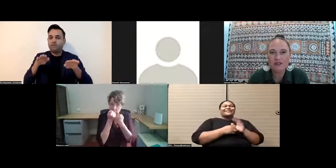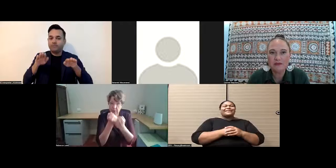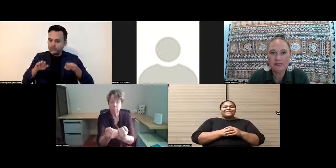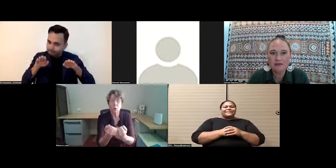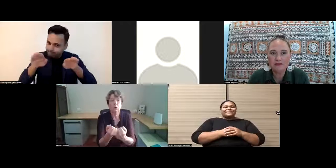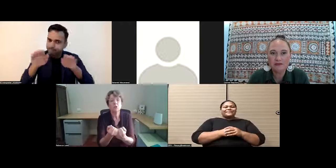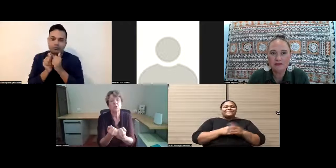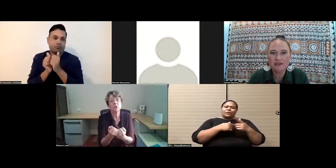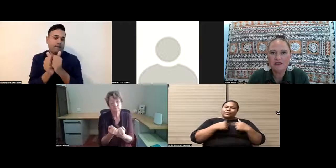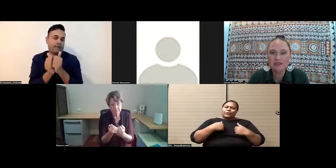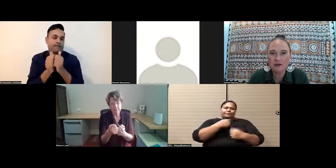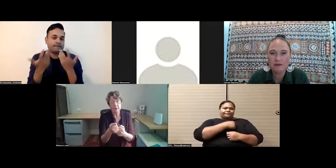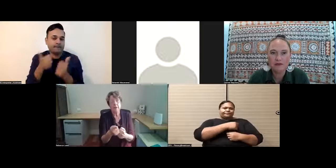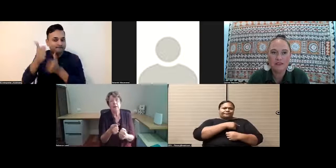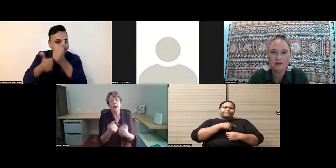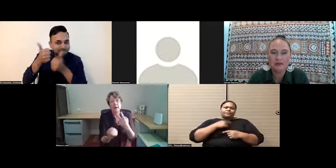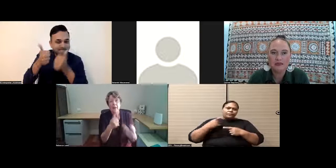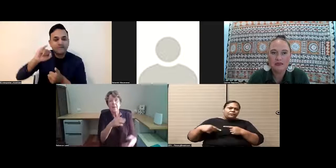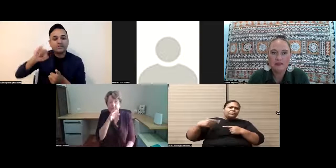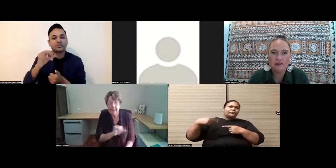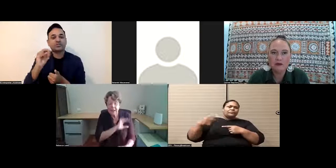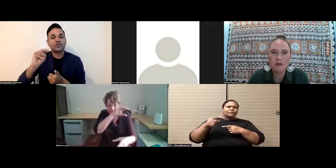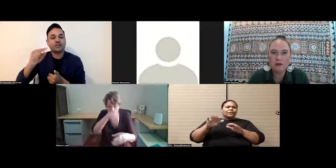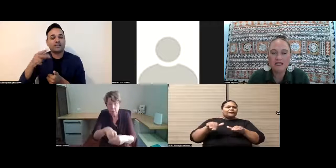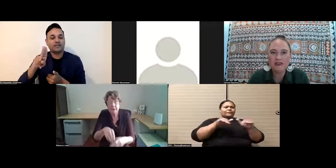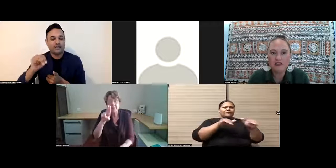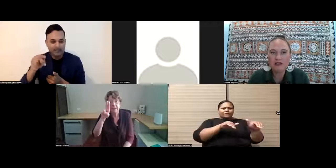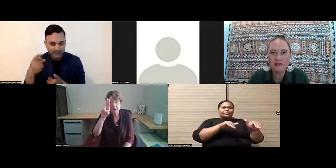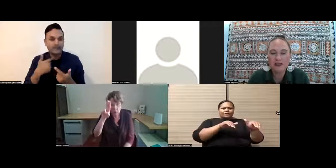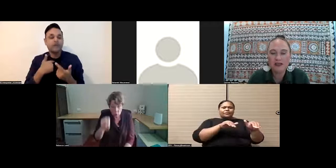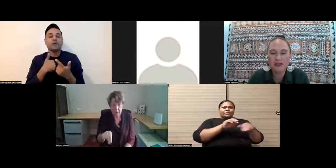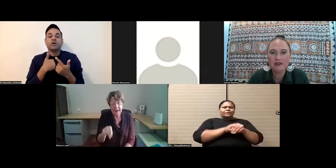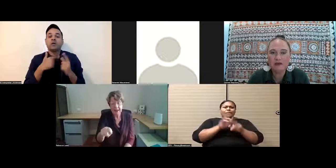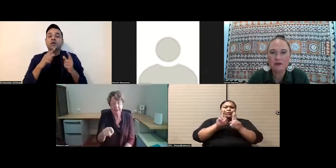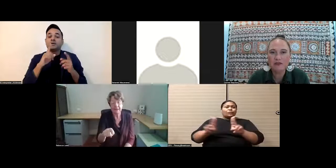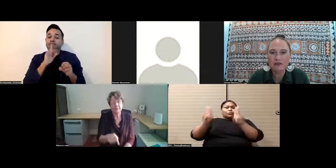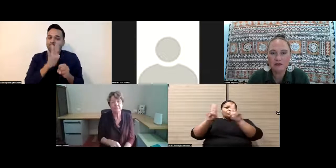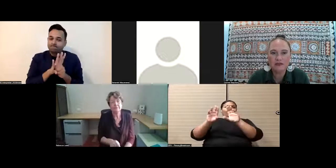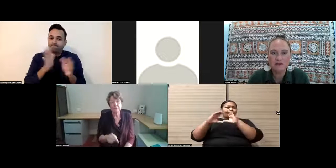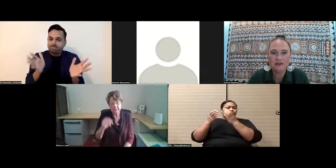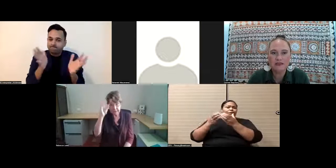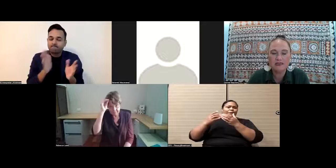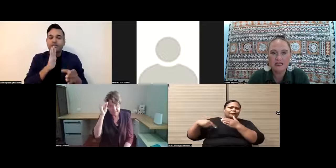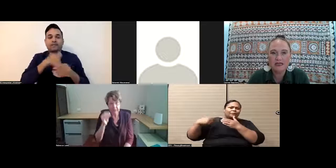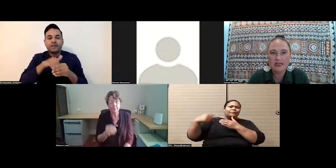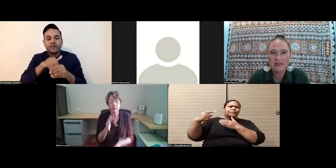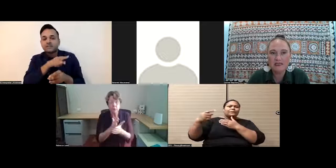UN Committee for his continuing membership. Sir Robert has been a lifetime advocate for persons with disabilities, and his